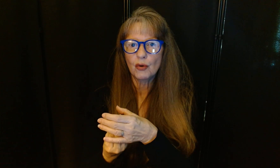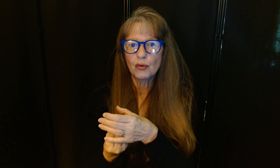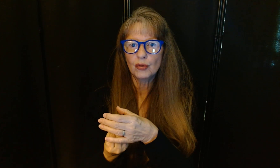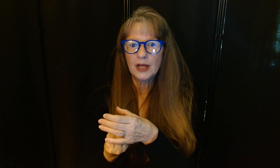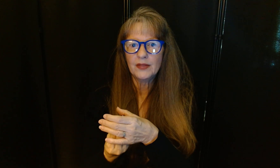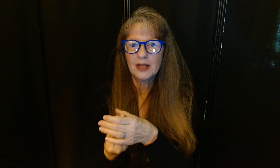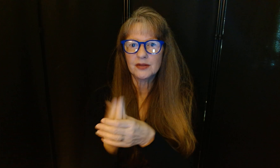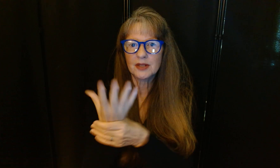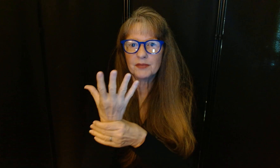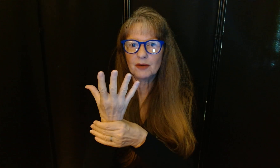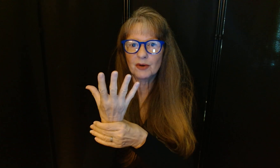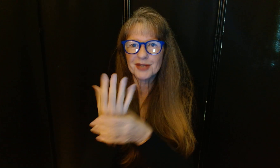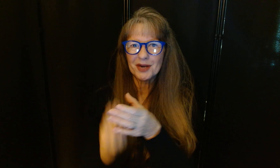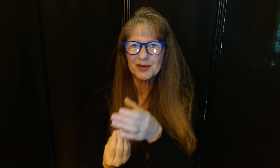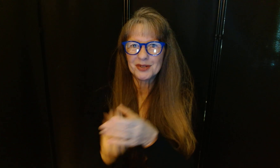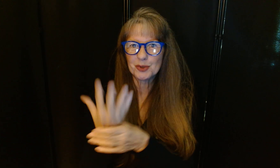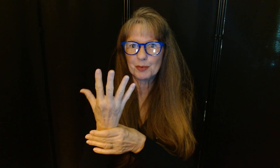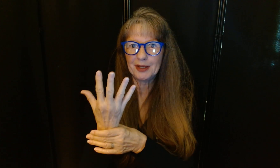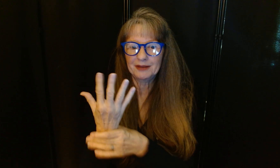hole, and then something grows out of it. Spring.